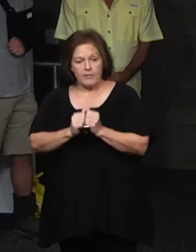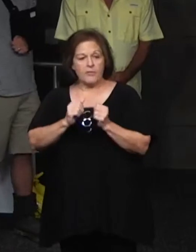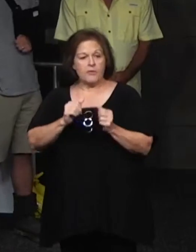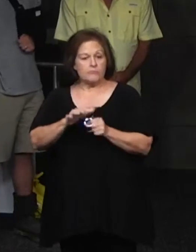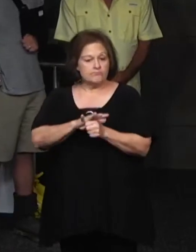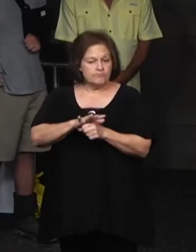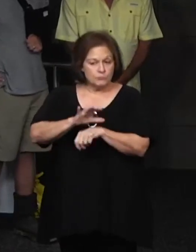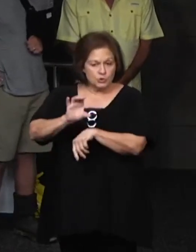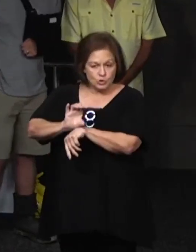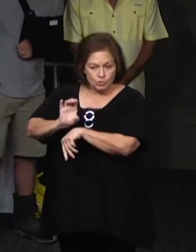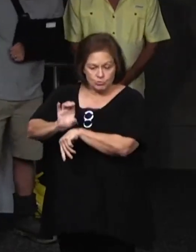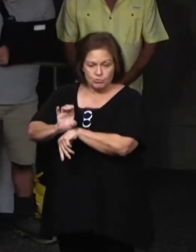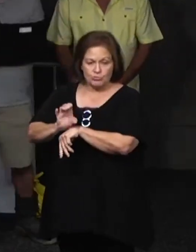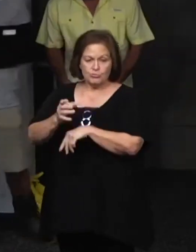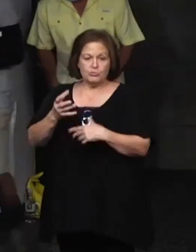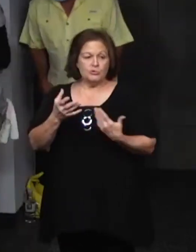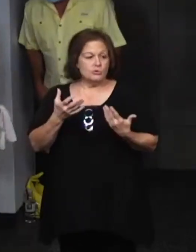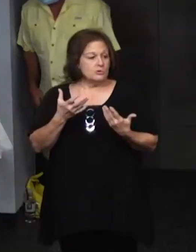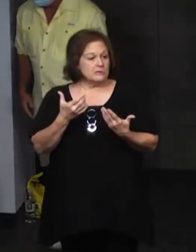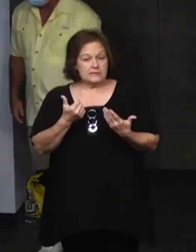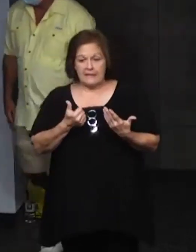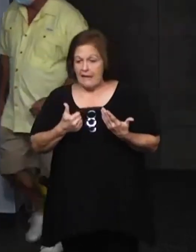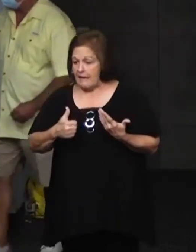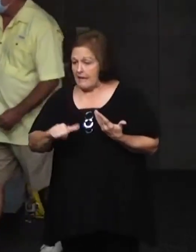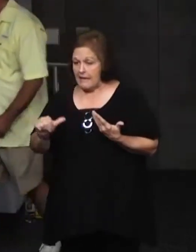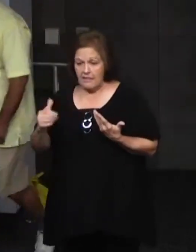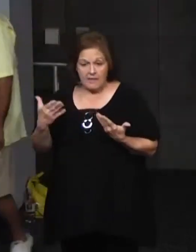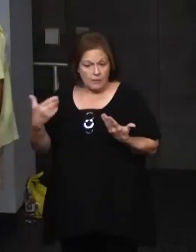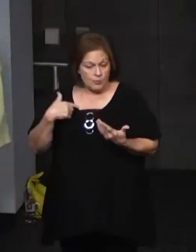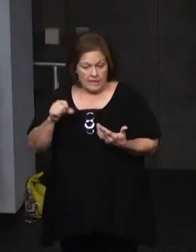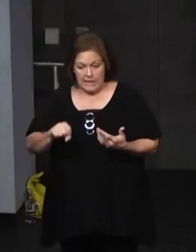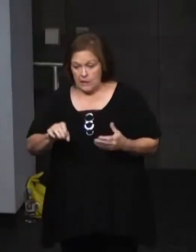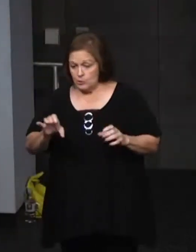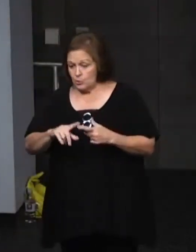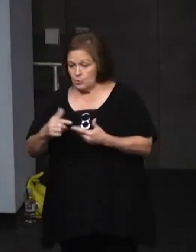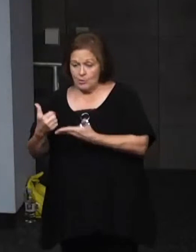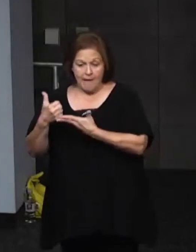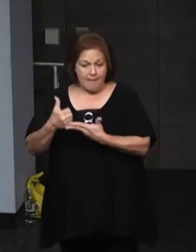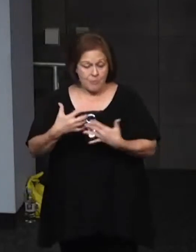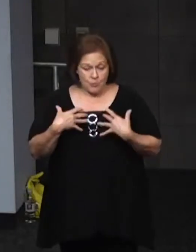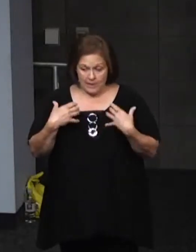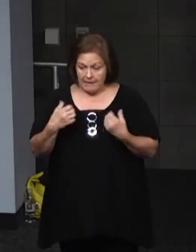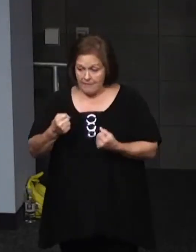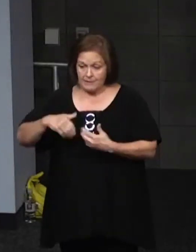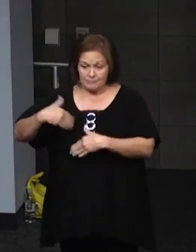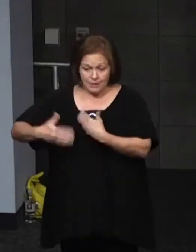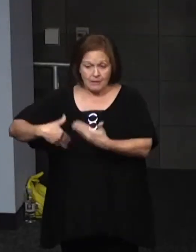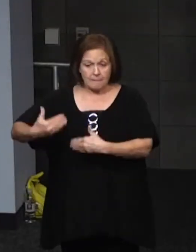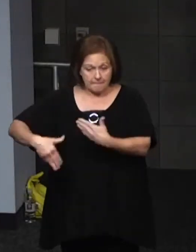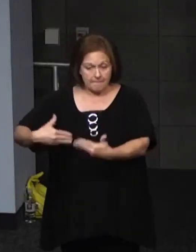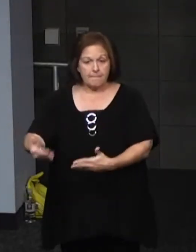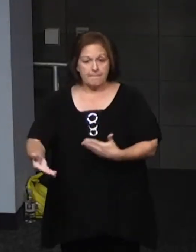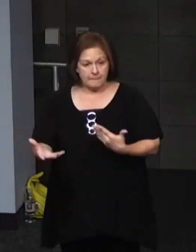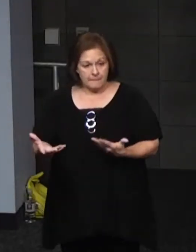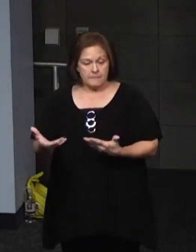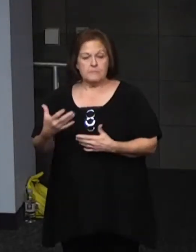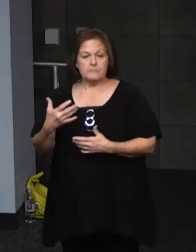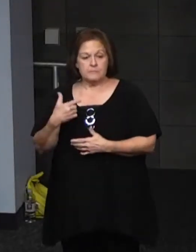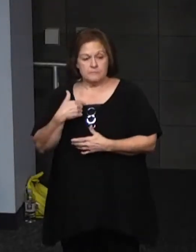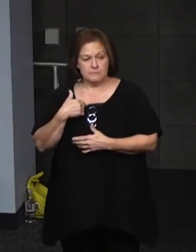local churches and any effort that we can do to help this recovery speed up. So